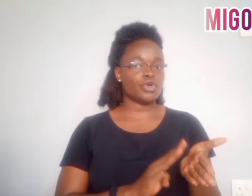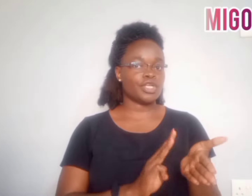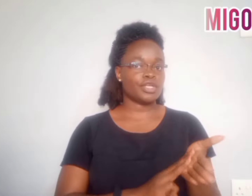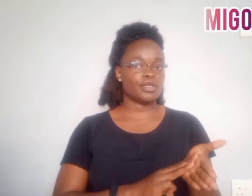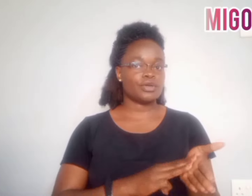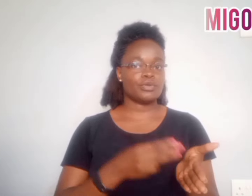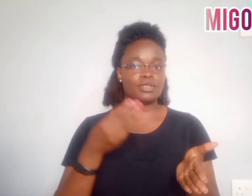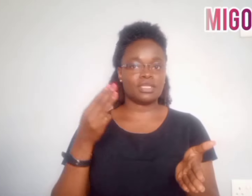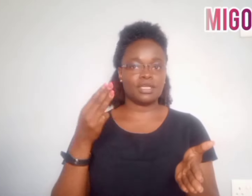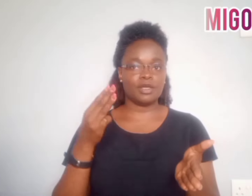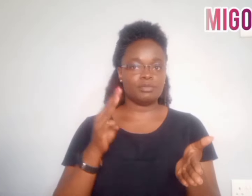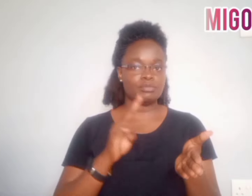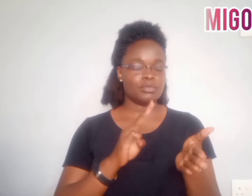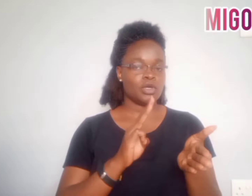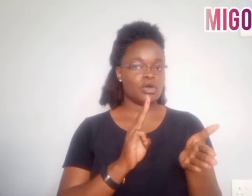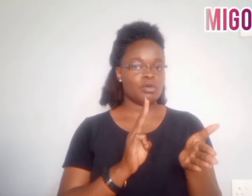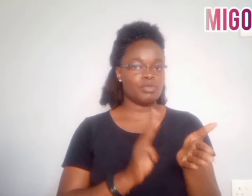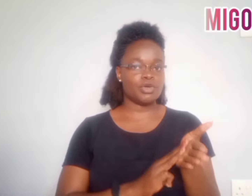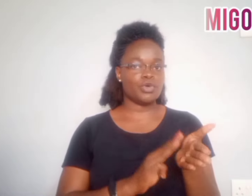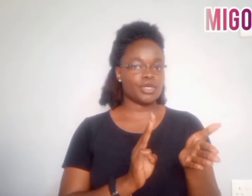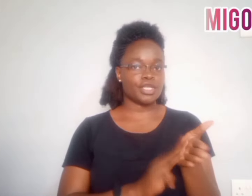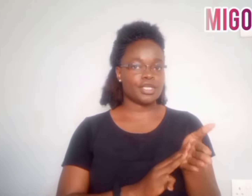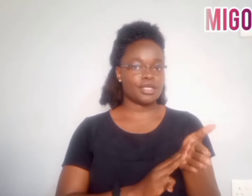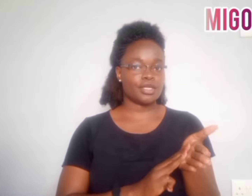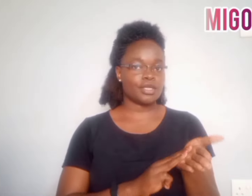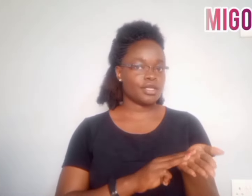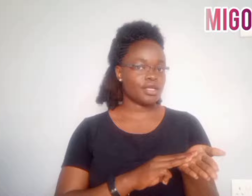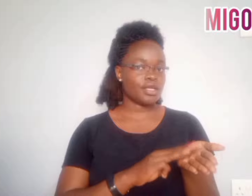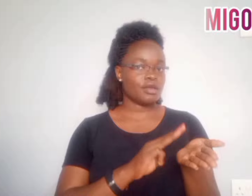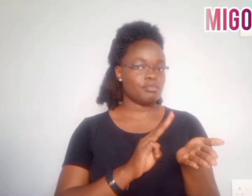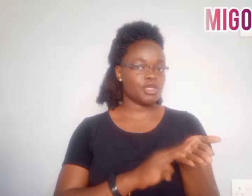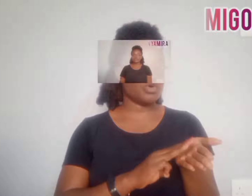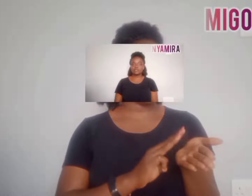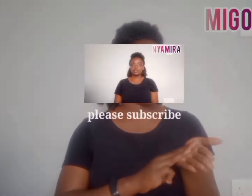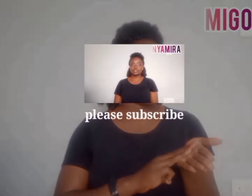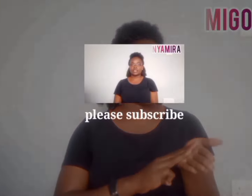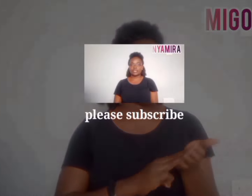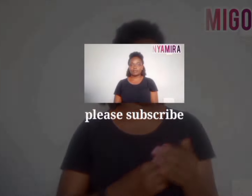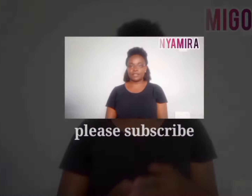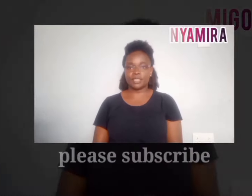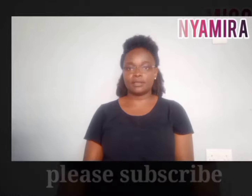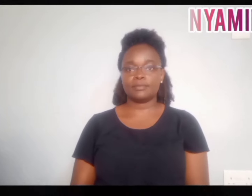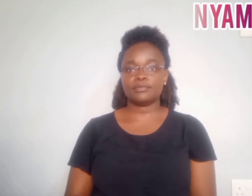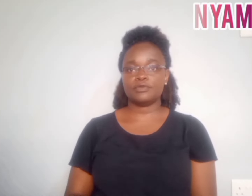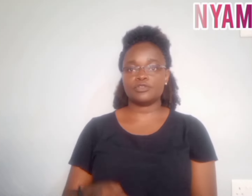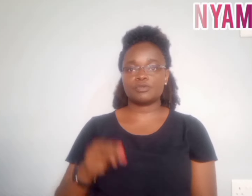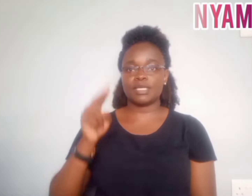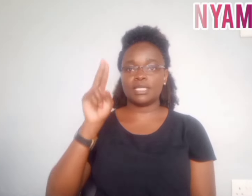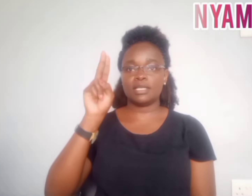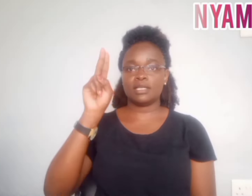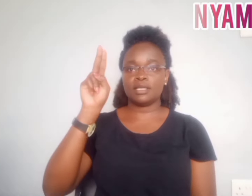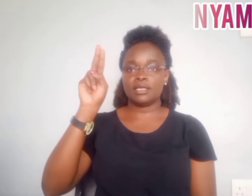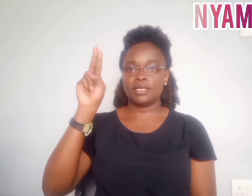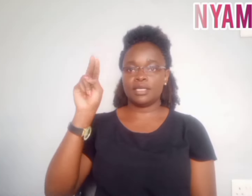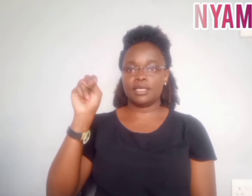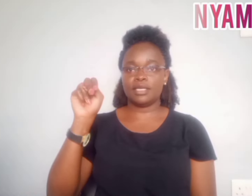Migori with an M. Migori. Migori. Nyamira. You spell